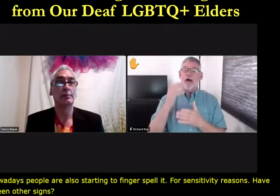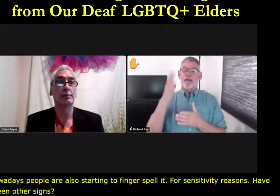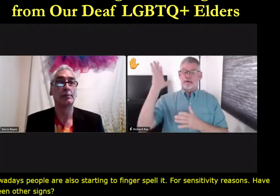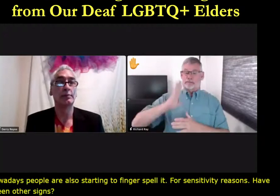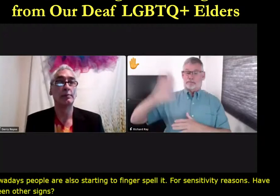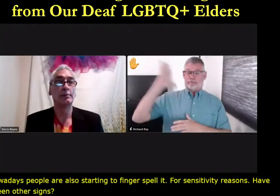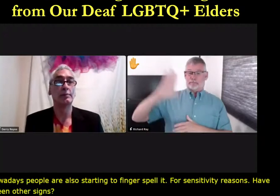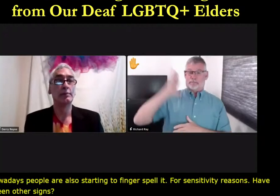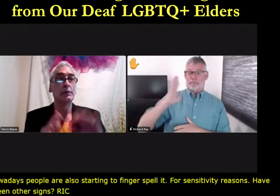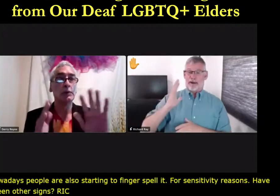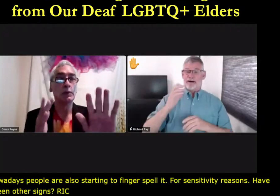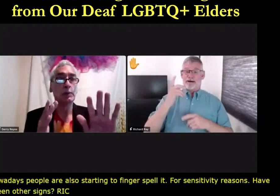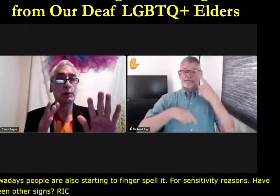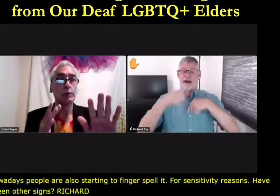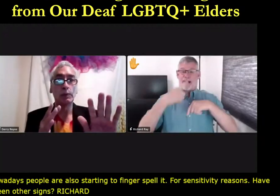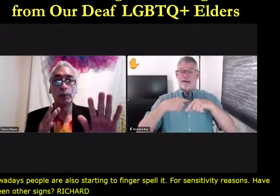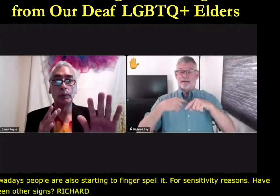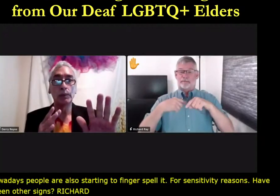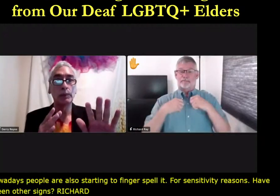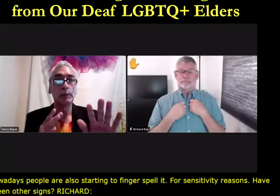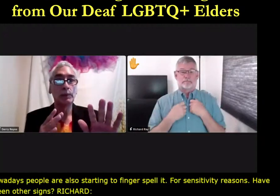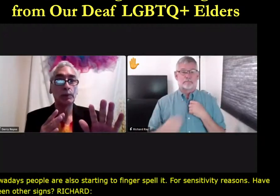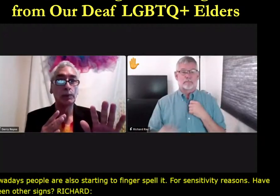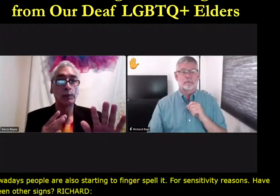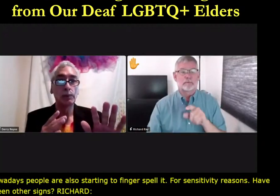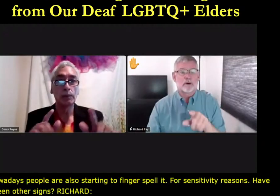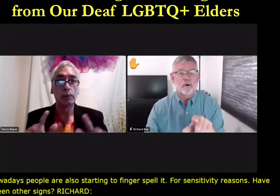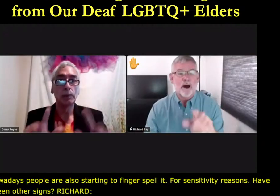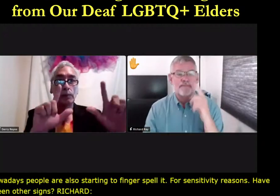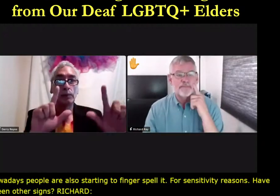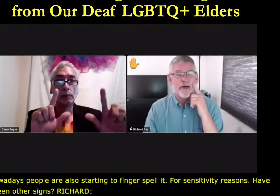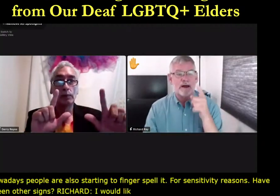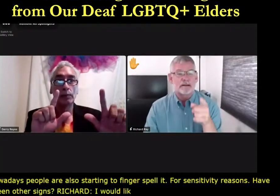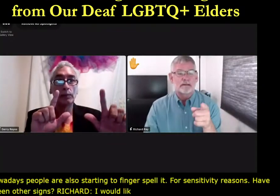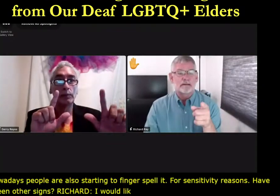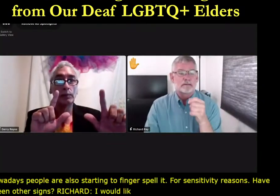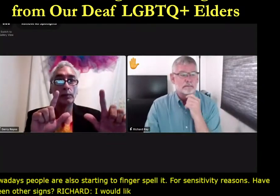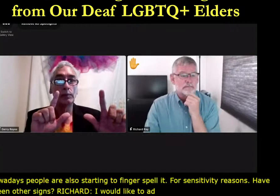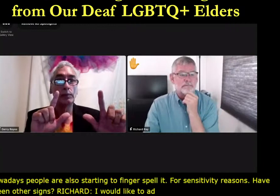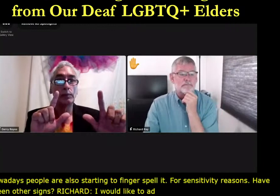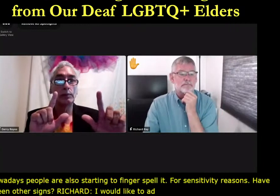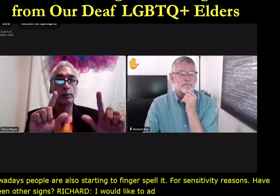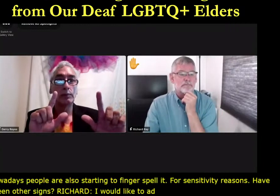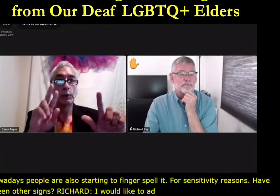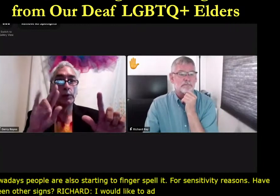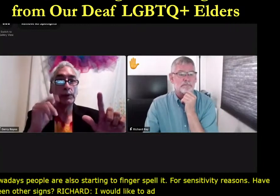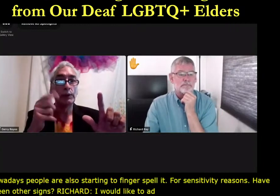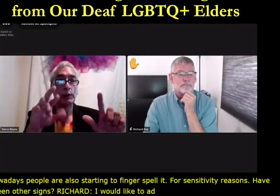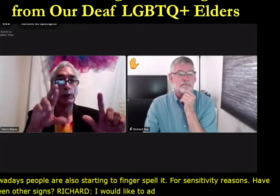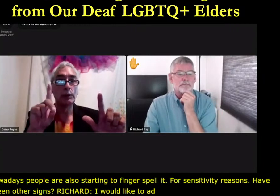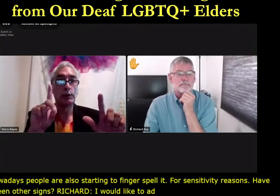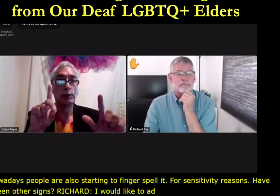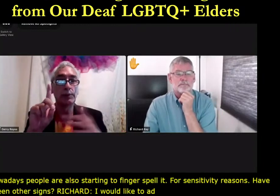so i'd like to add um hold on richard hold on a minute let's get you spotlighted